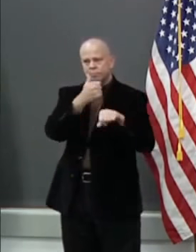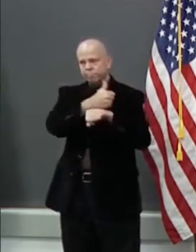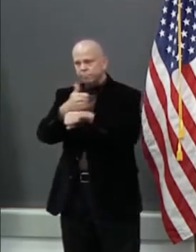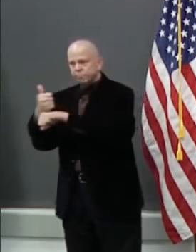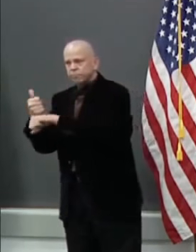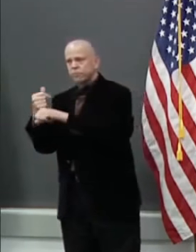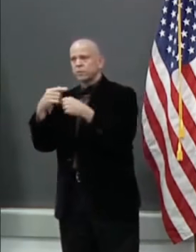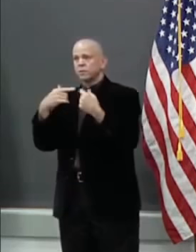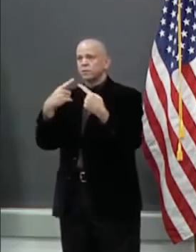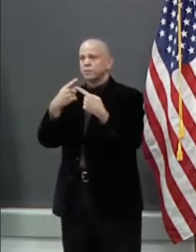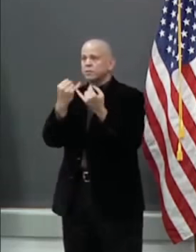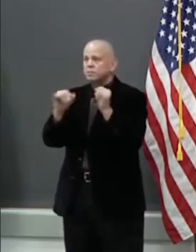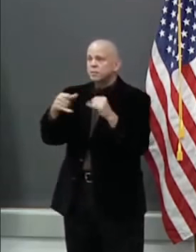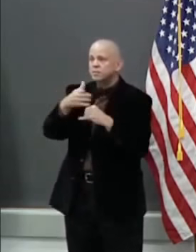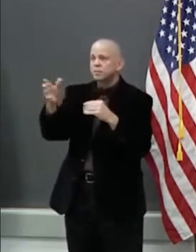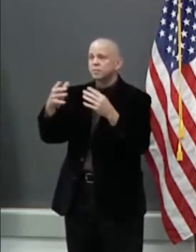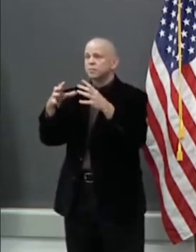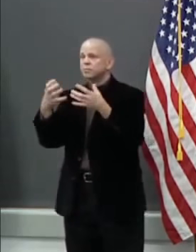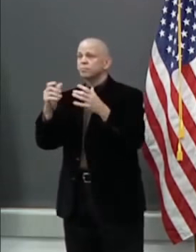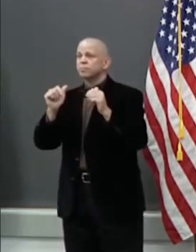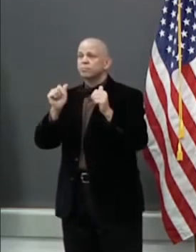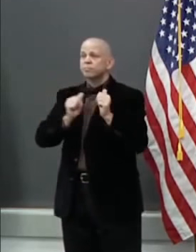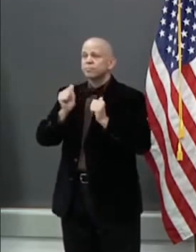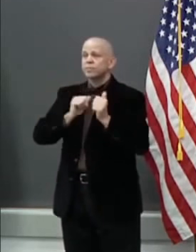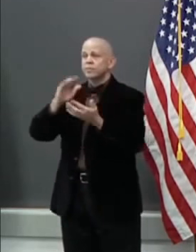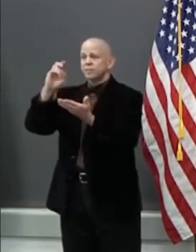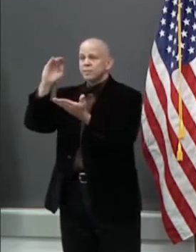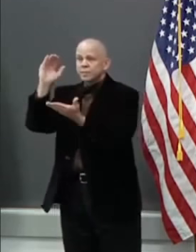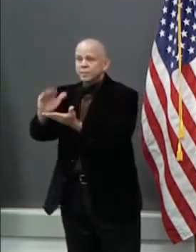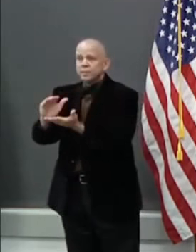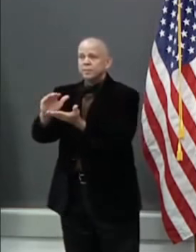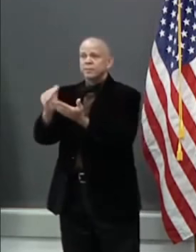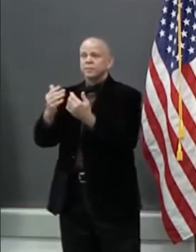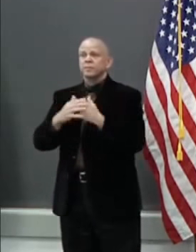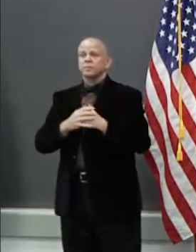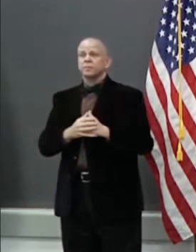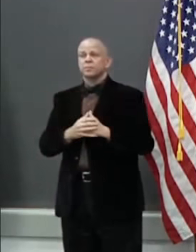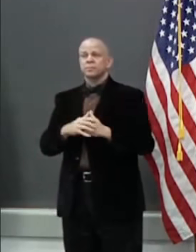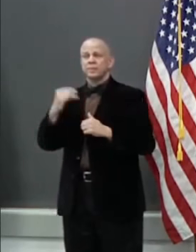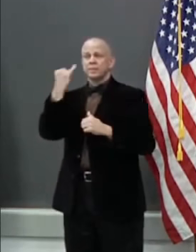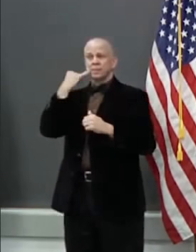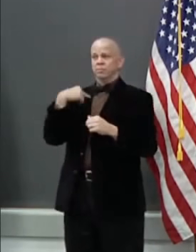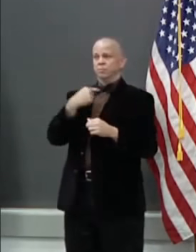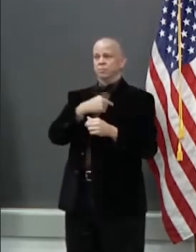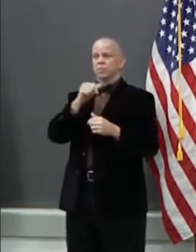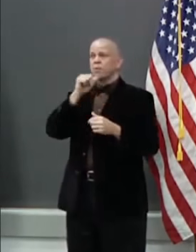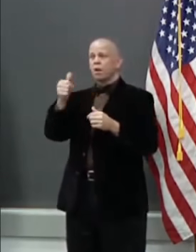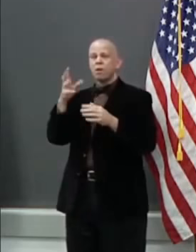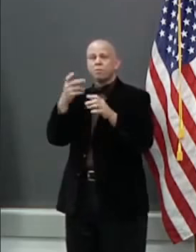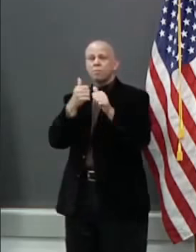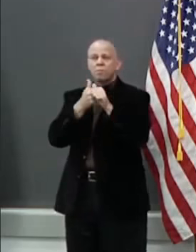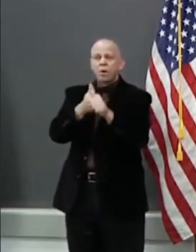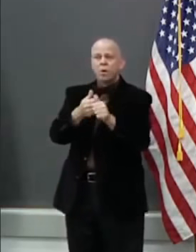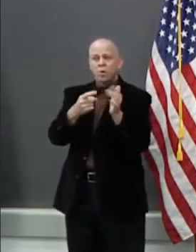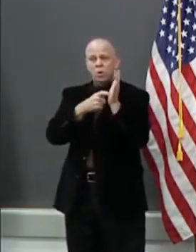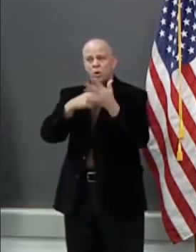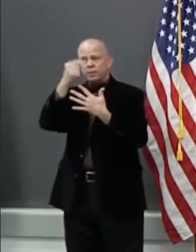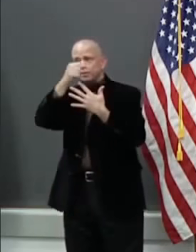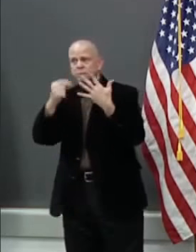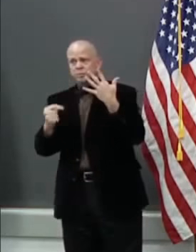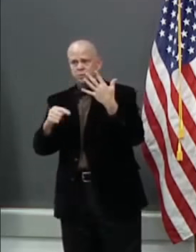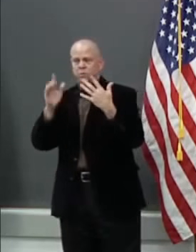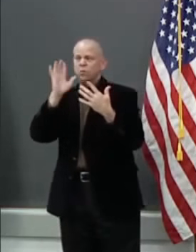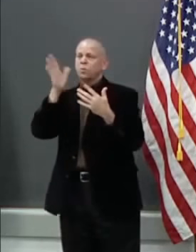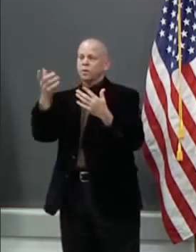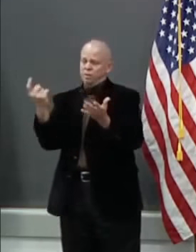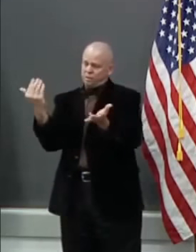less sizes, and the curve will come down. But if we don't keep up with these guidance, we're going to be doing this again throughout